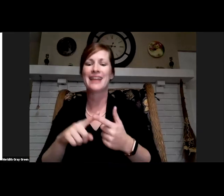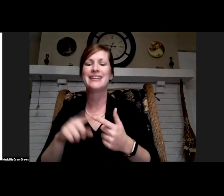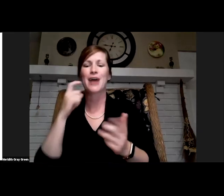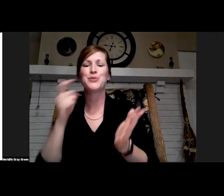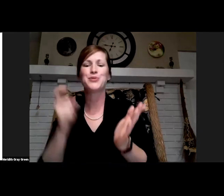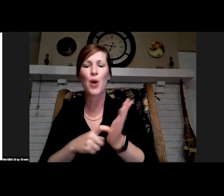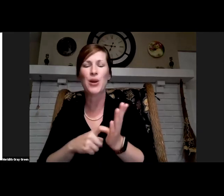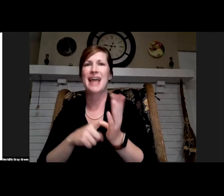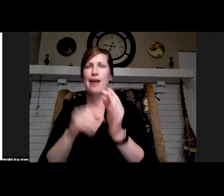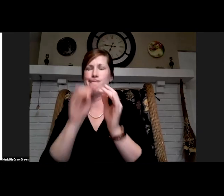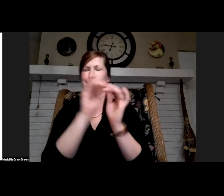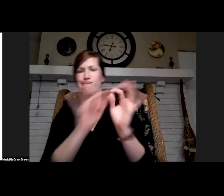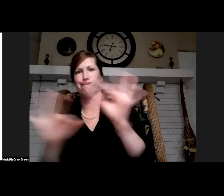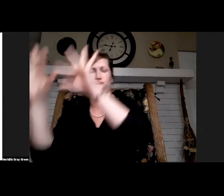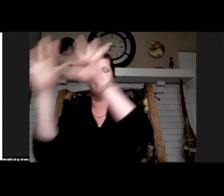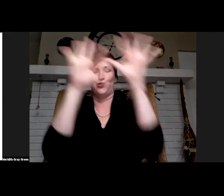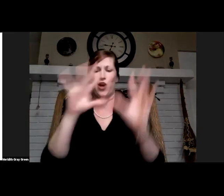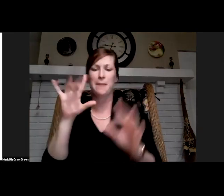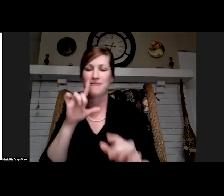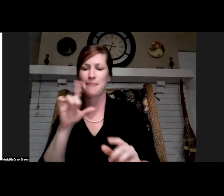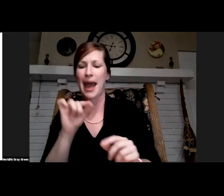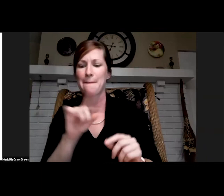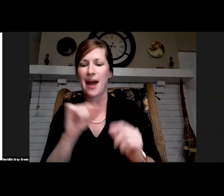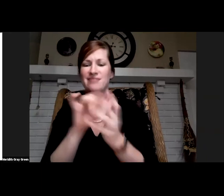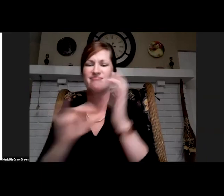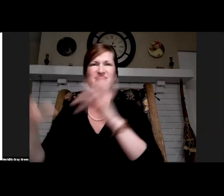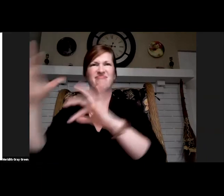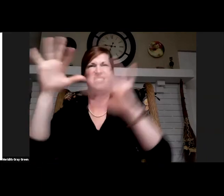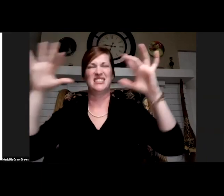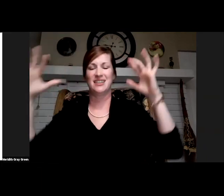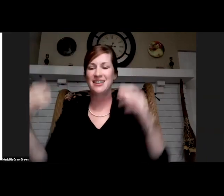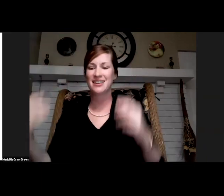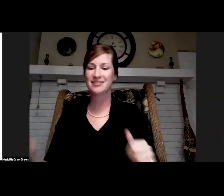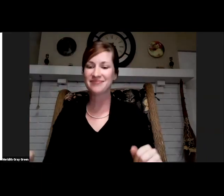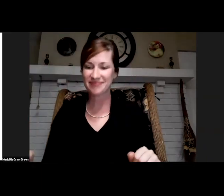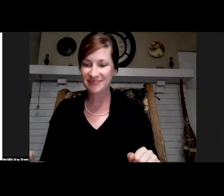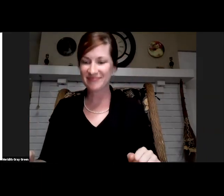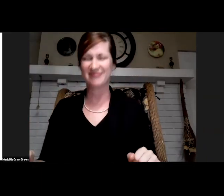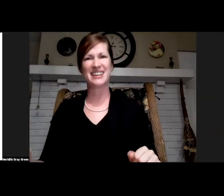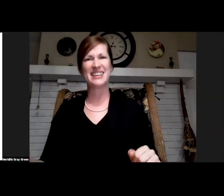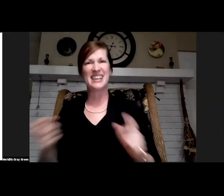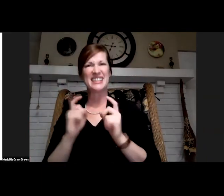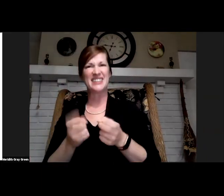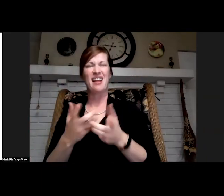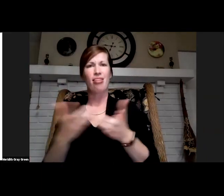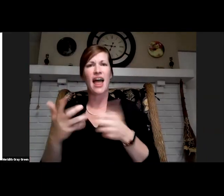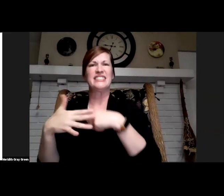So that heritage is communicated in this piece. And you notice a swarm of magpies.